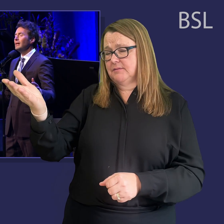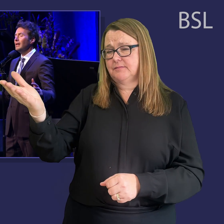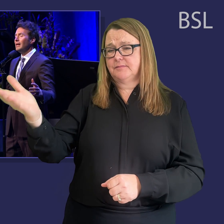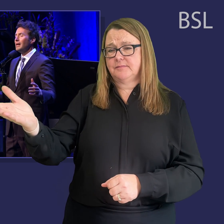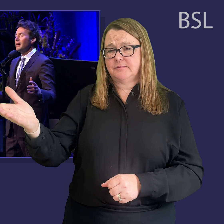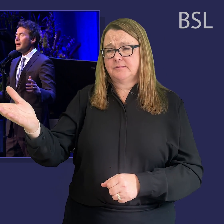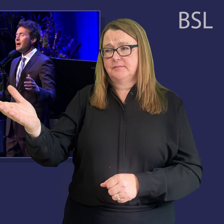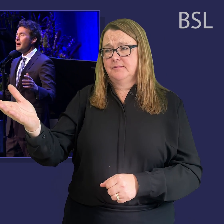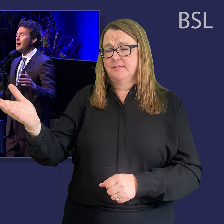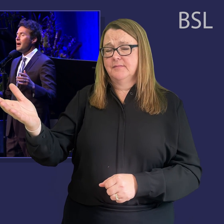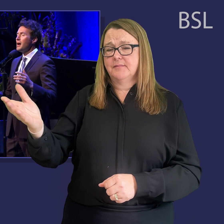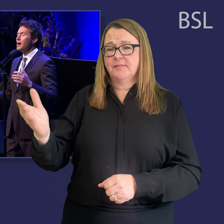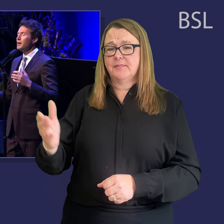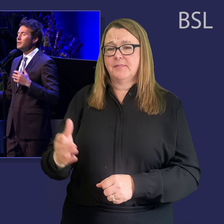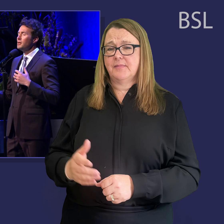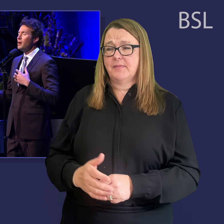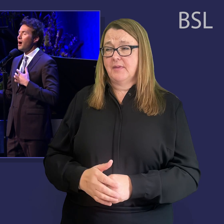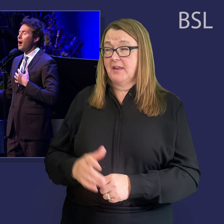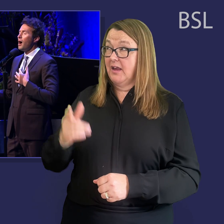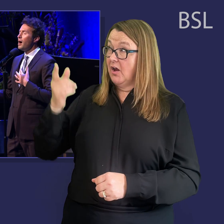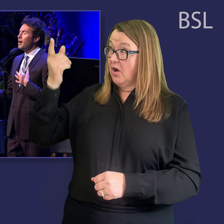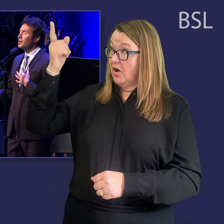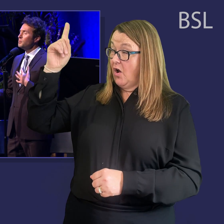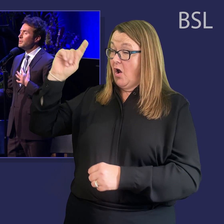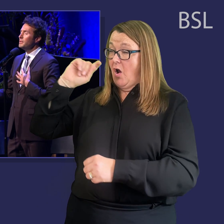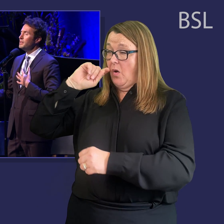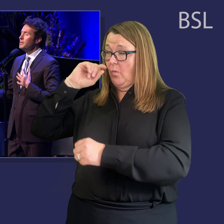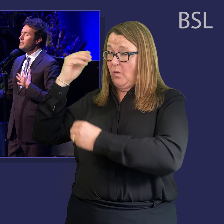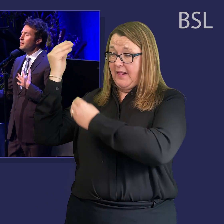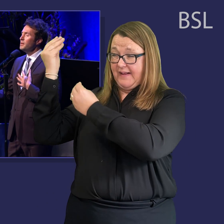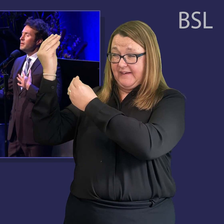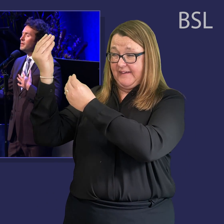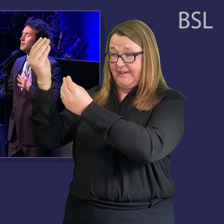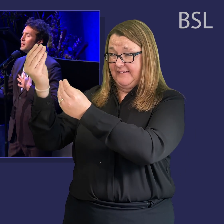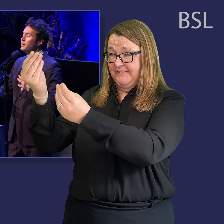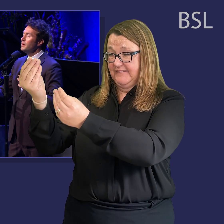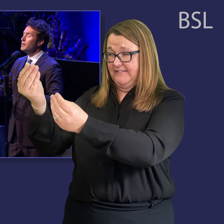trust, and God will